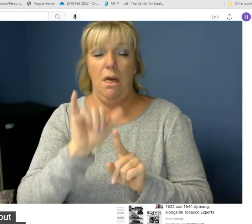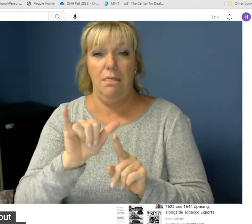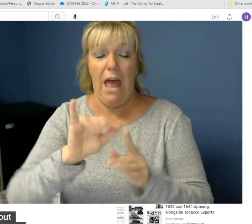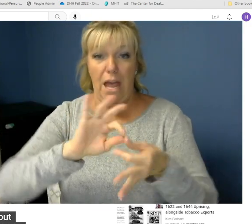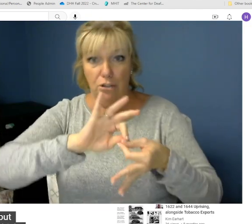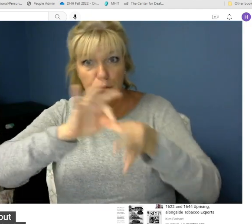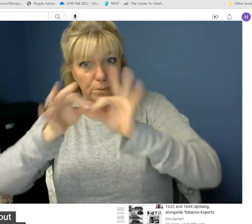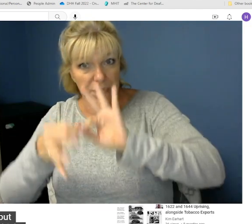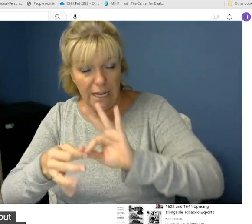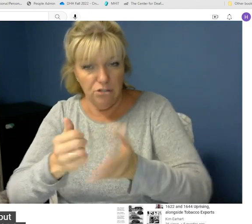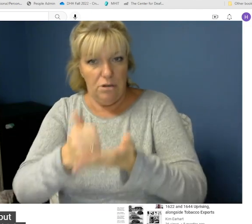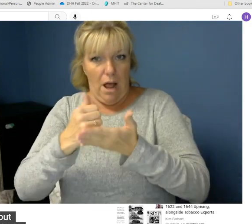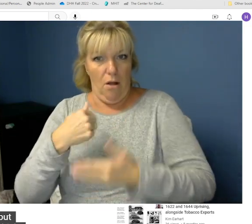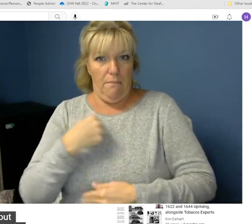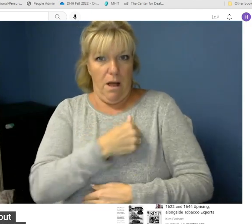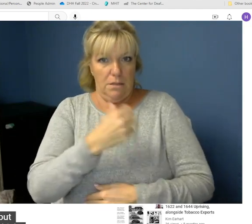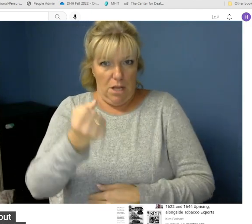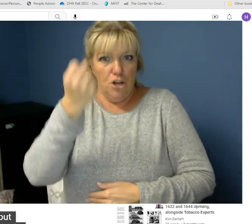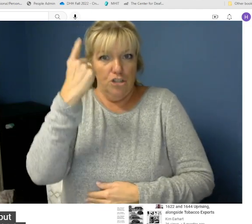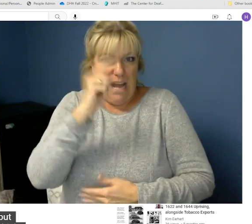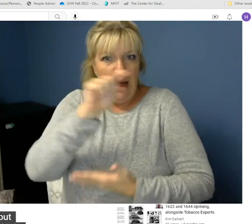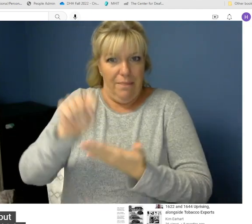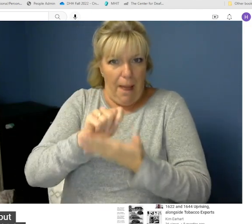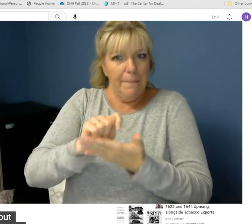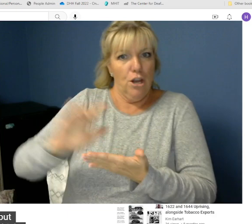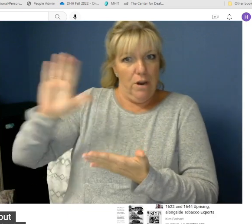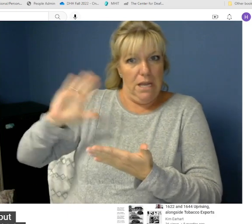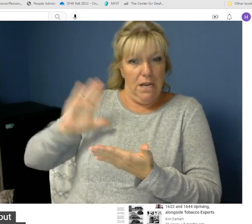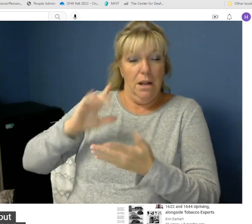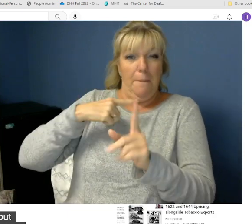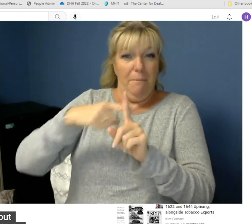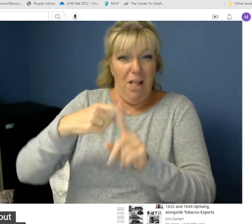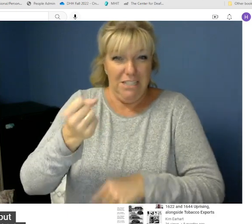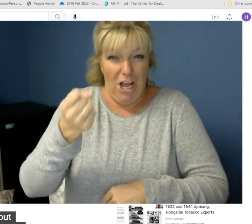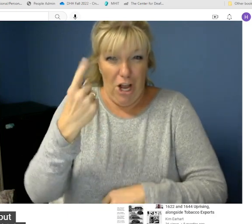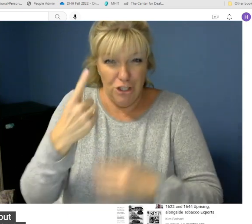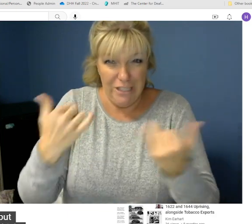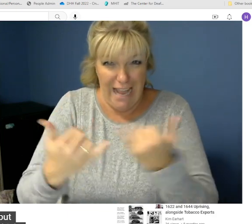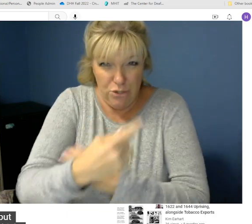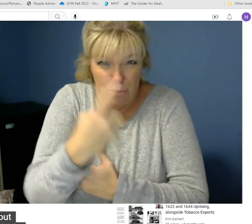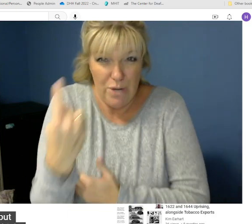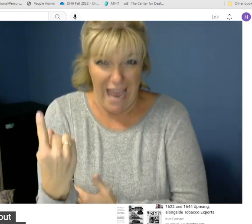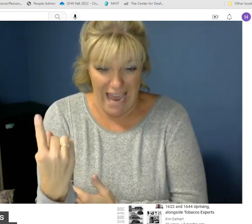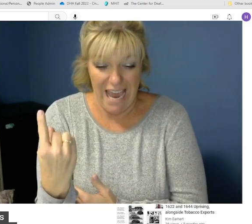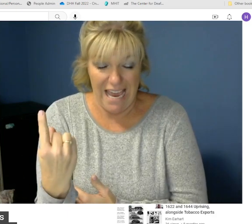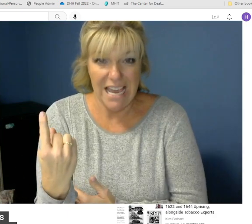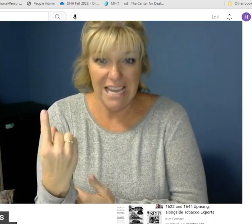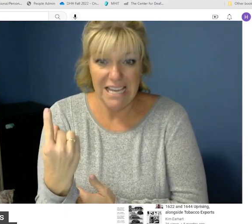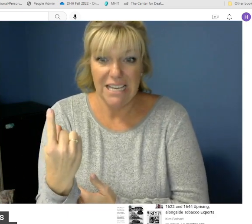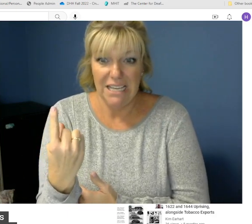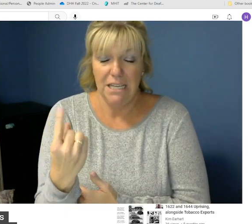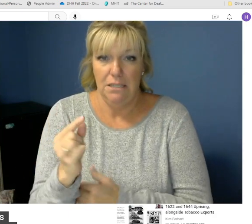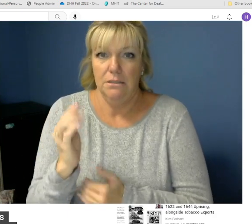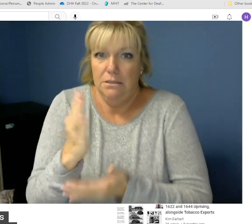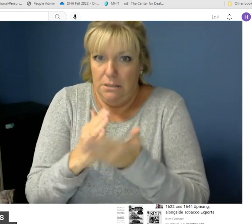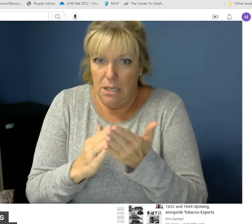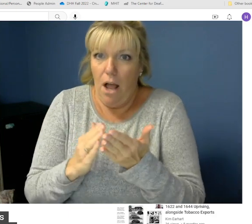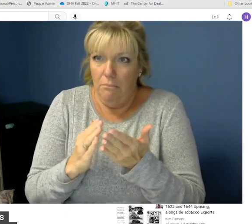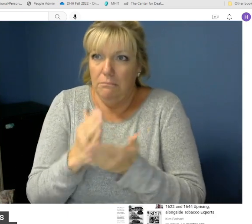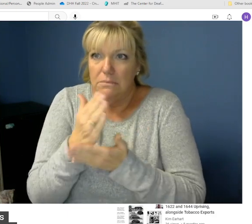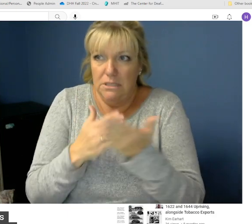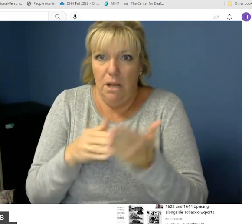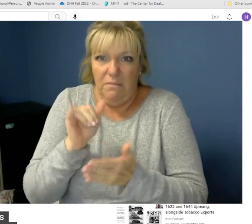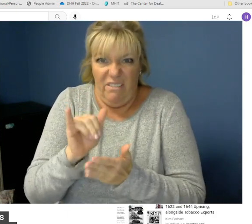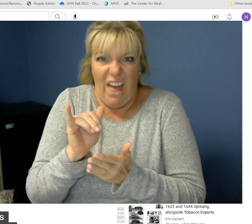understanding not only this period, but modern history. In terms of the ways in which this is